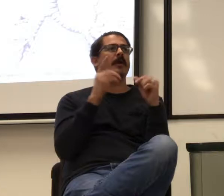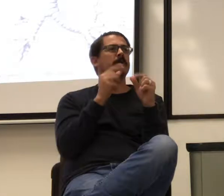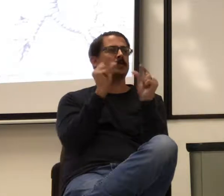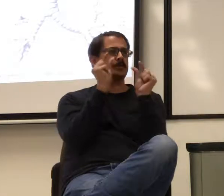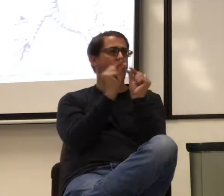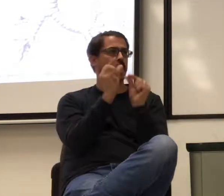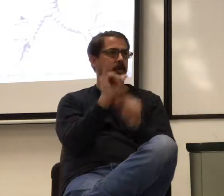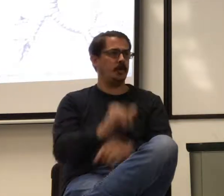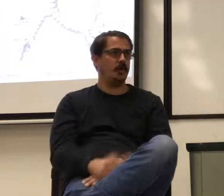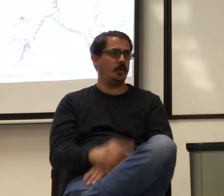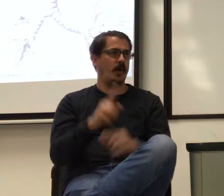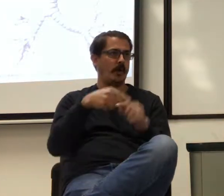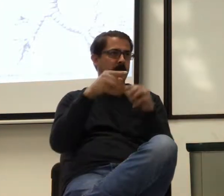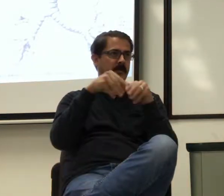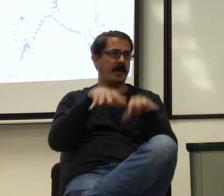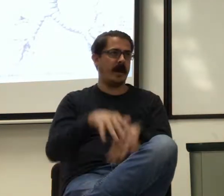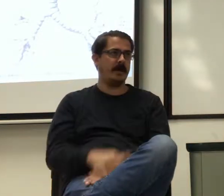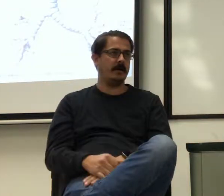smaller.